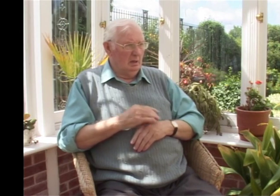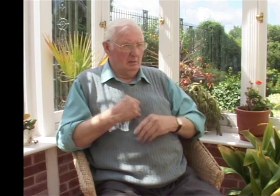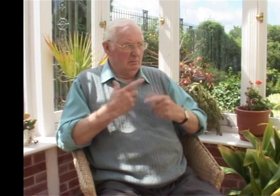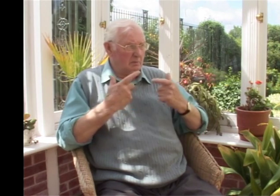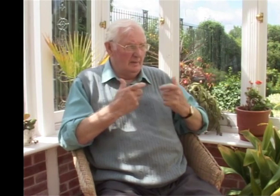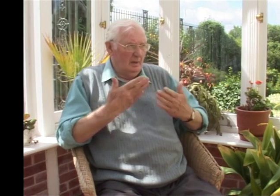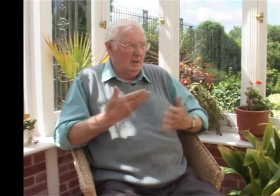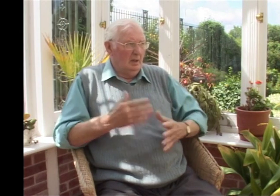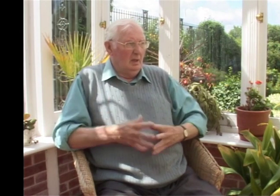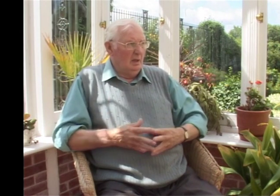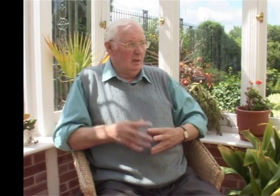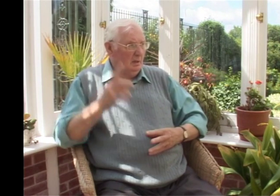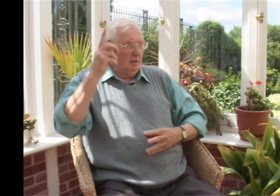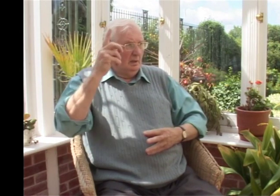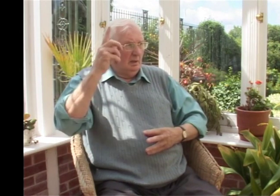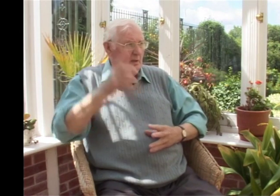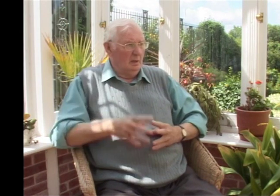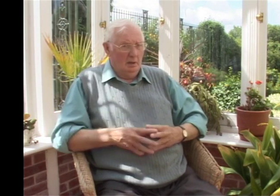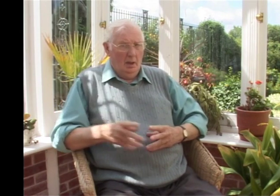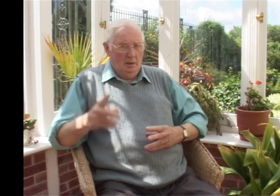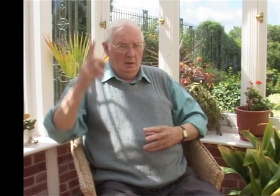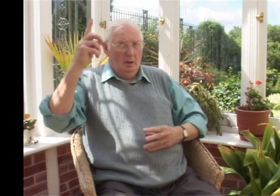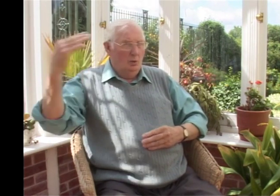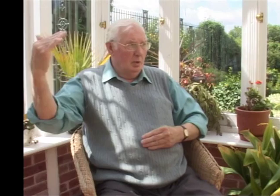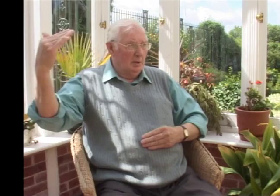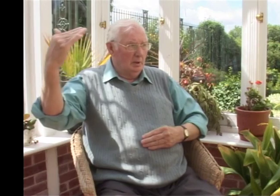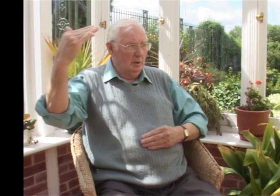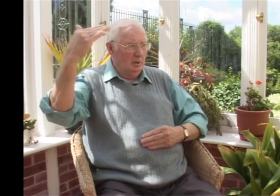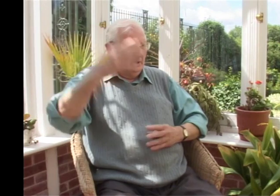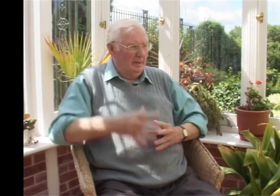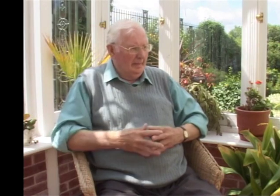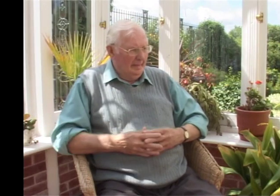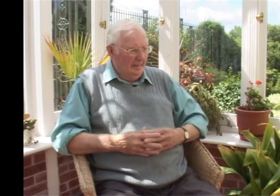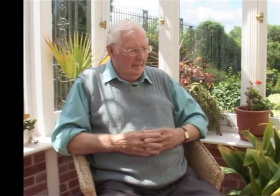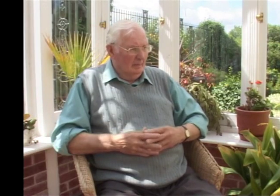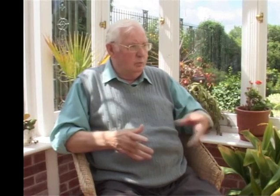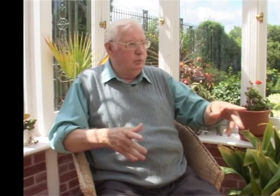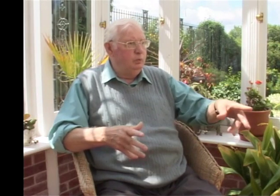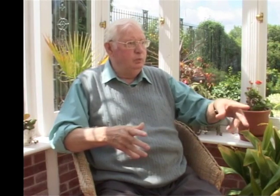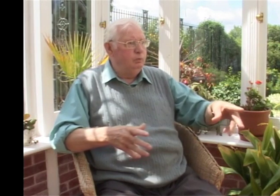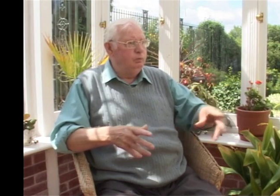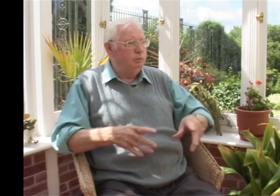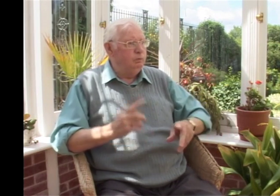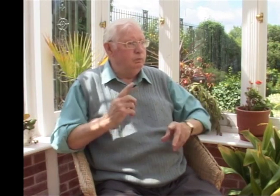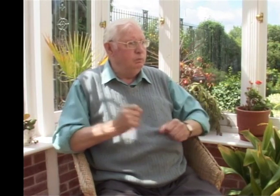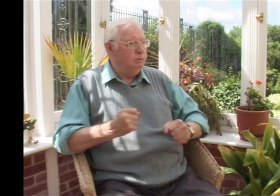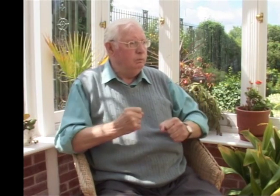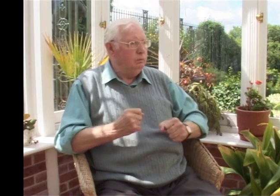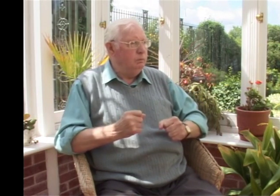them or not. She said, yeah, they're coming, the planes are coming. I wasn't sure. And then they'd say, oh, there's a bomb going off.